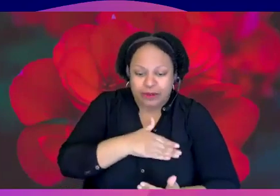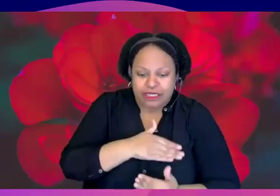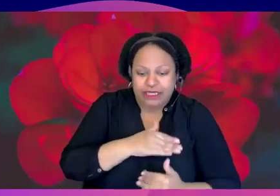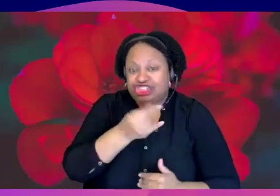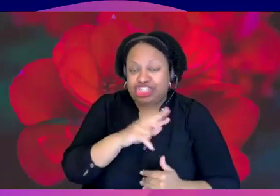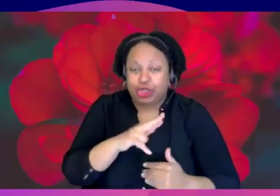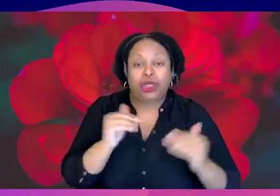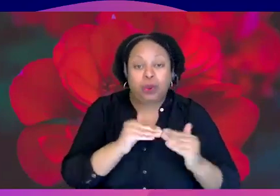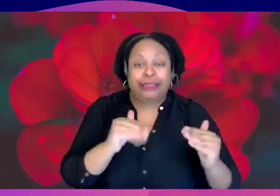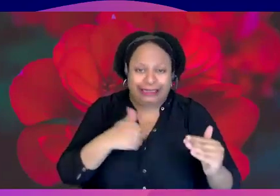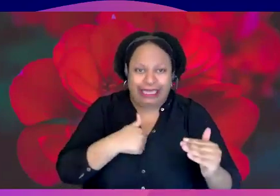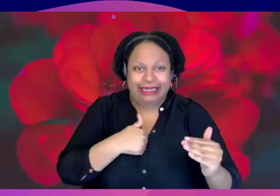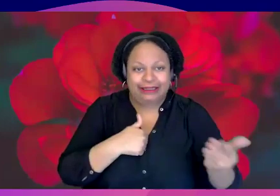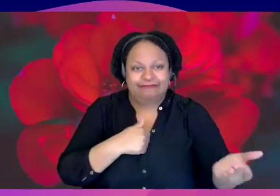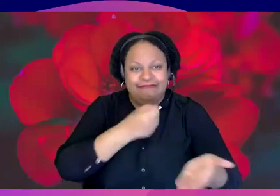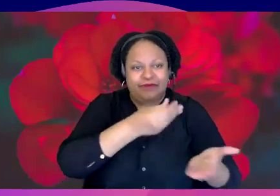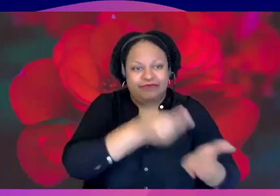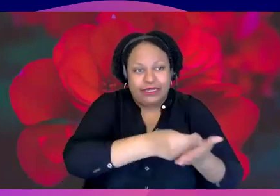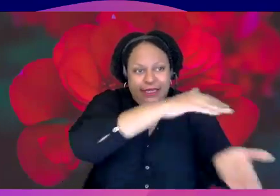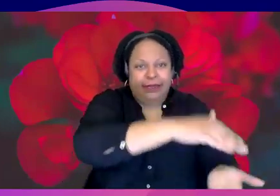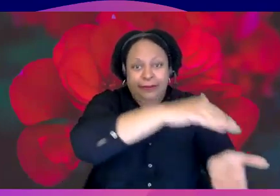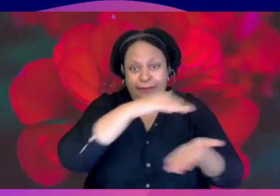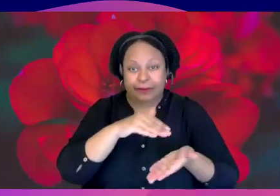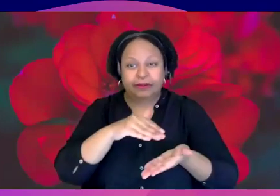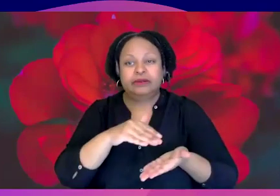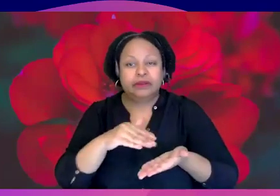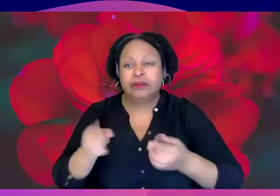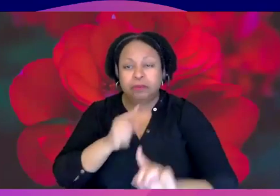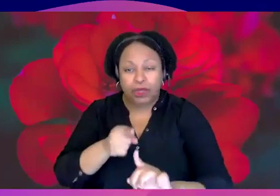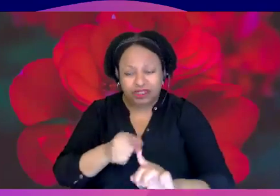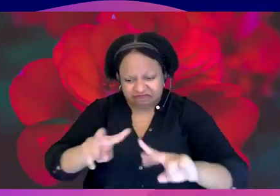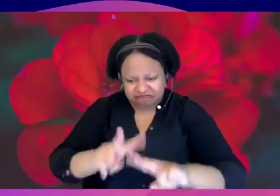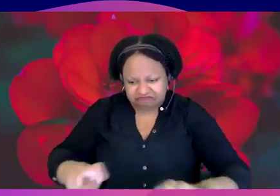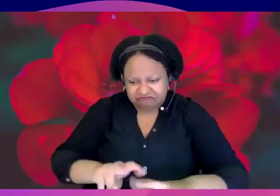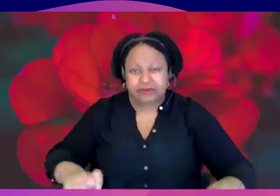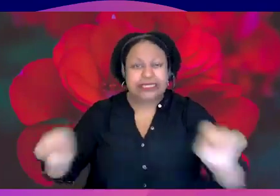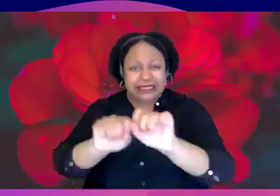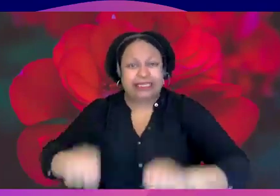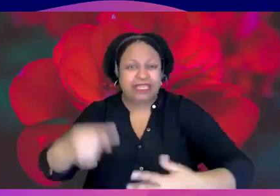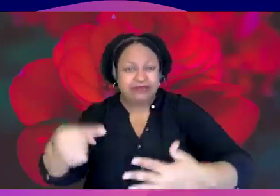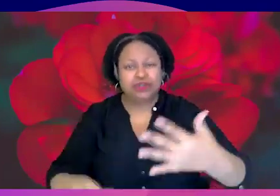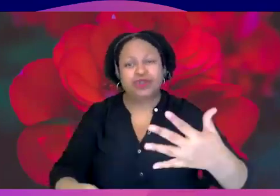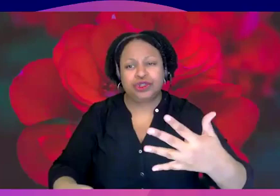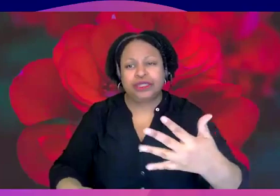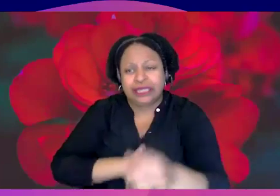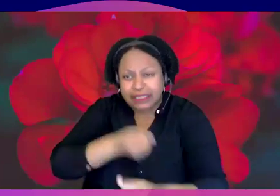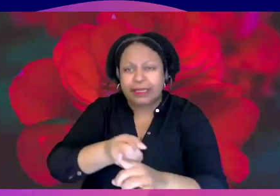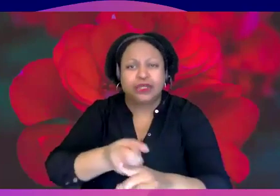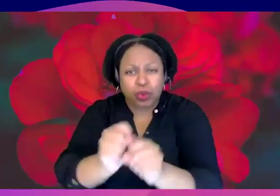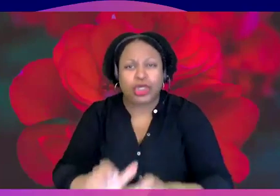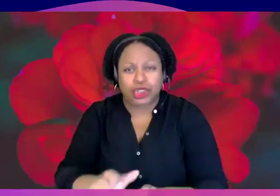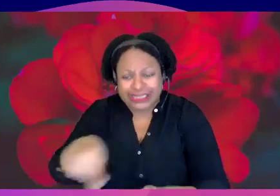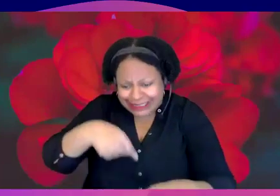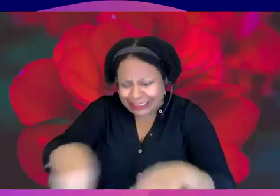And really what that is about looking at what are those systemic factors that are influencing and affecting workers in